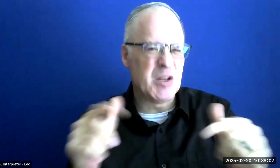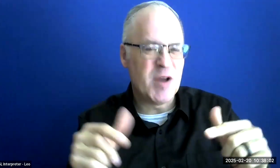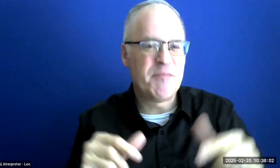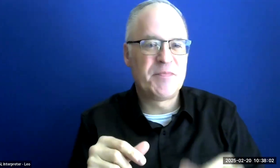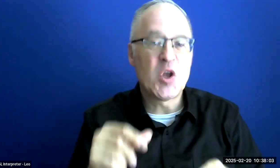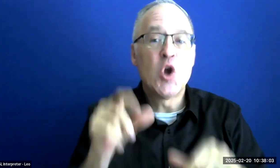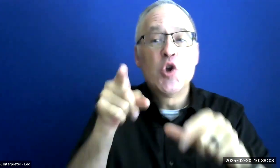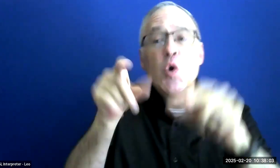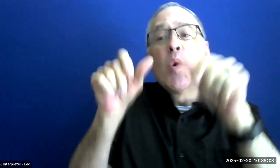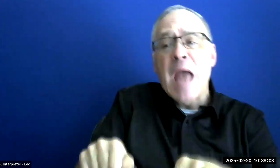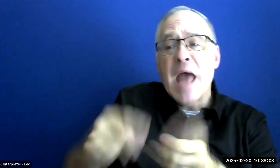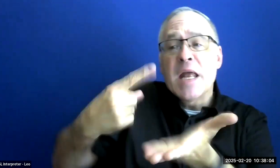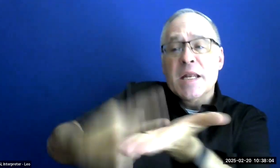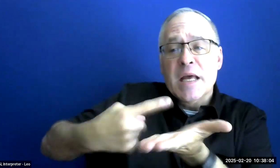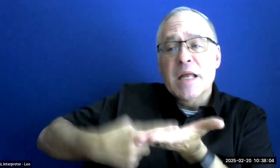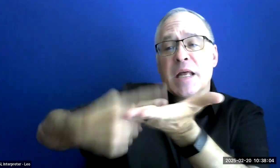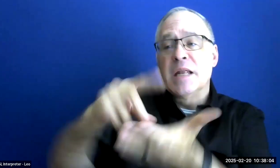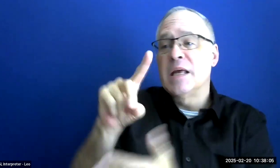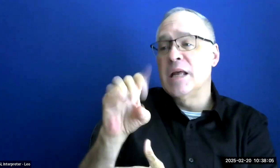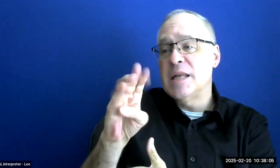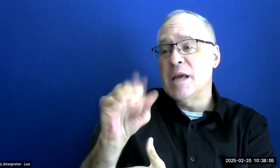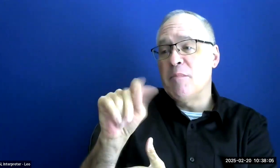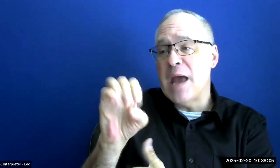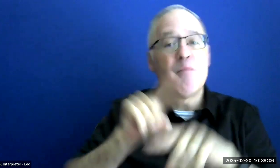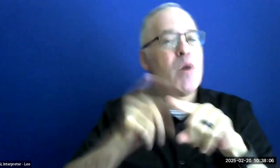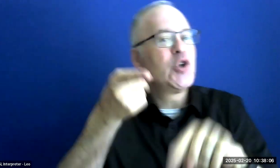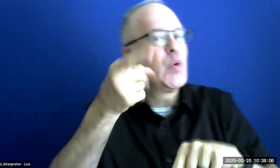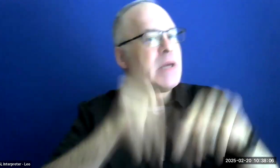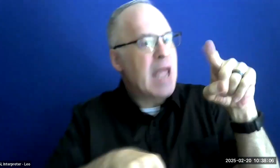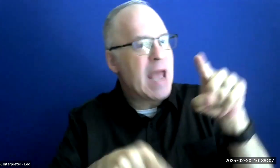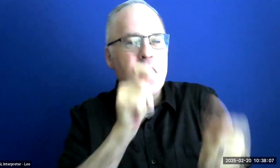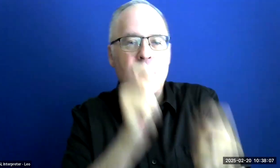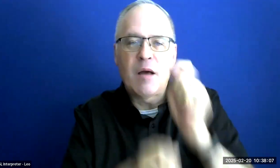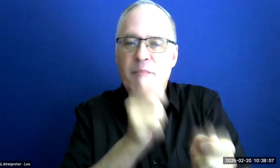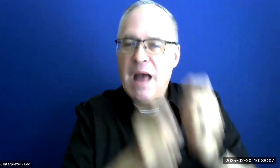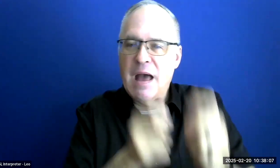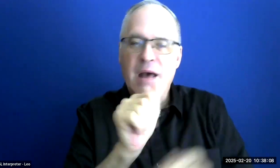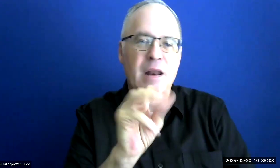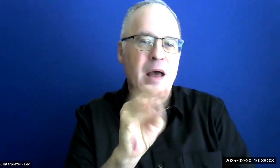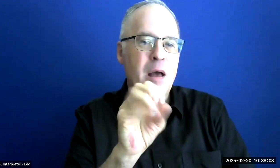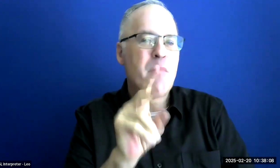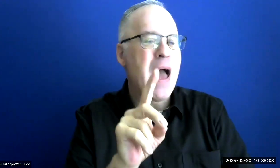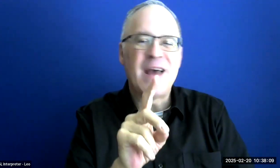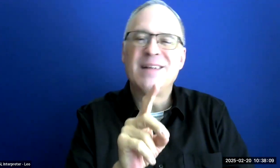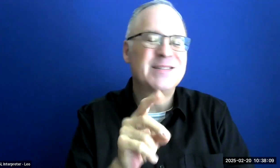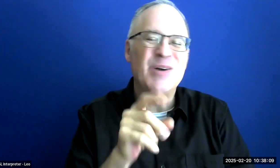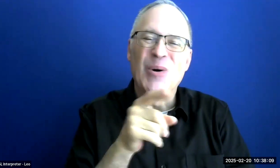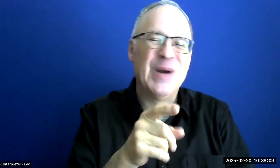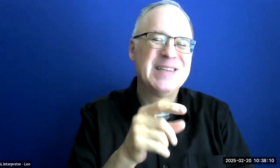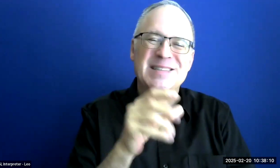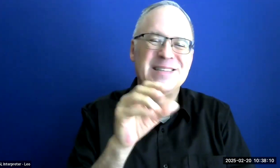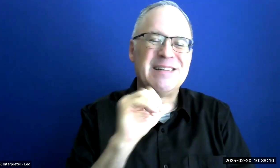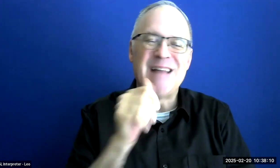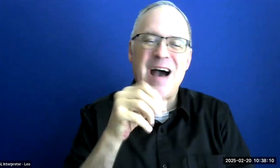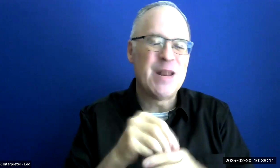be amended, as it will alter the decision of General Conference and that will be ruled out of order. If